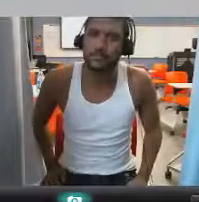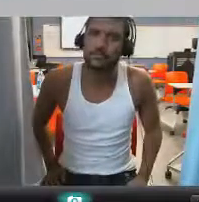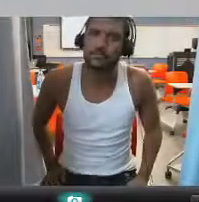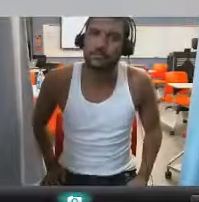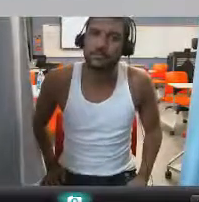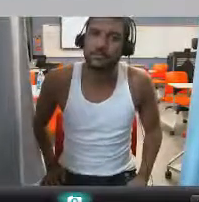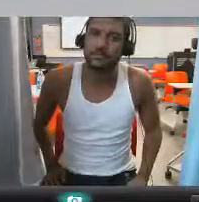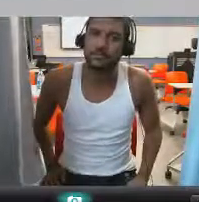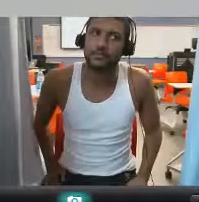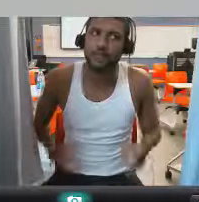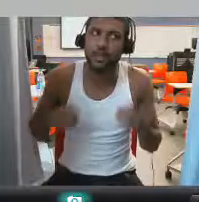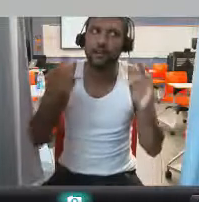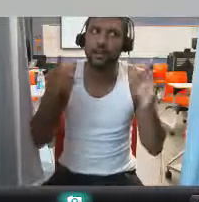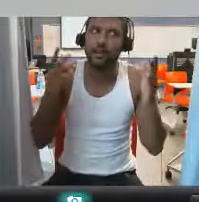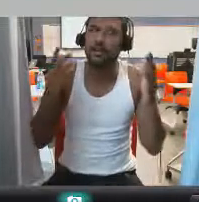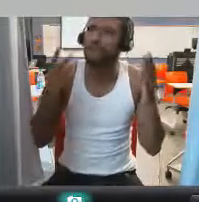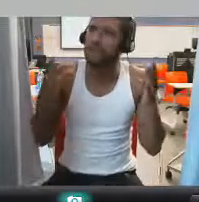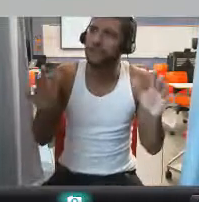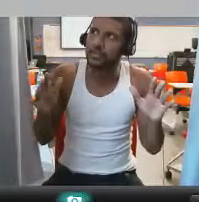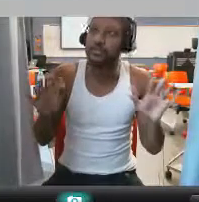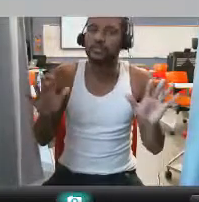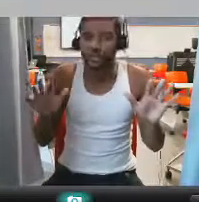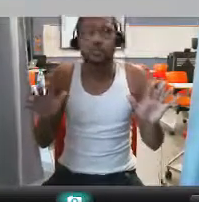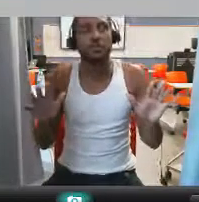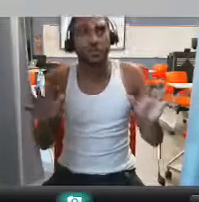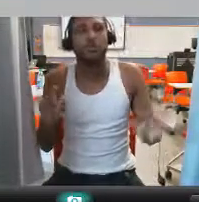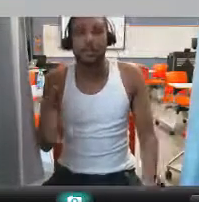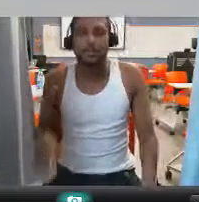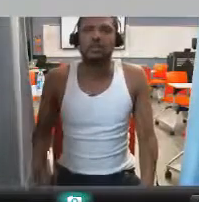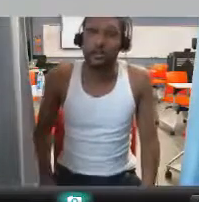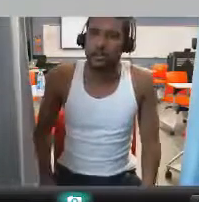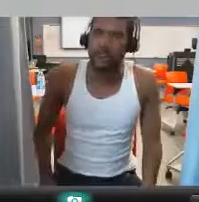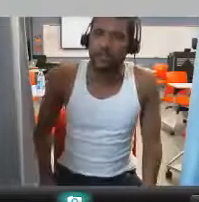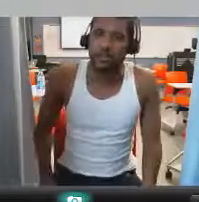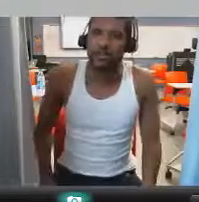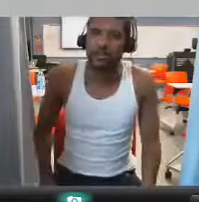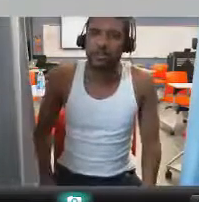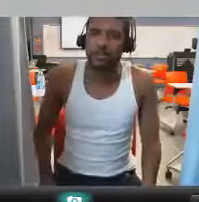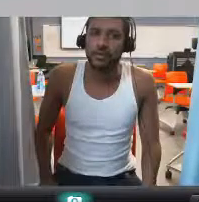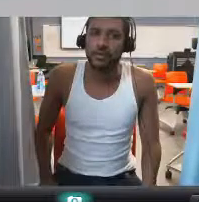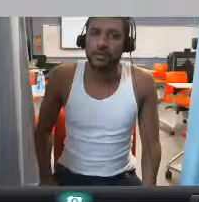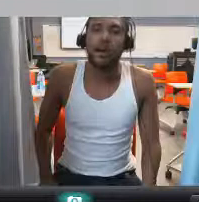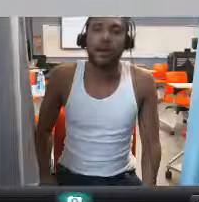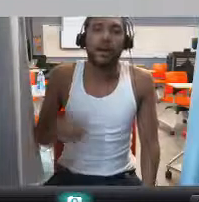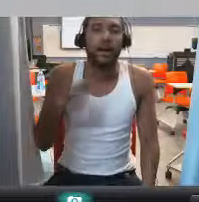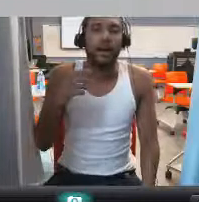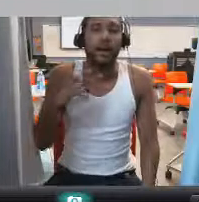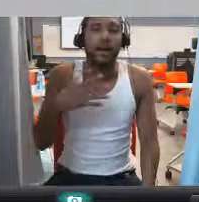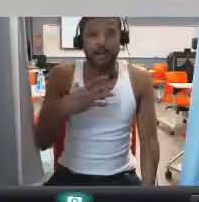And then finally, it feels like it's done and whatnot, and I'm like, oh my God. And I'm a total fucking